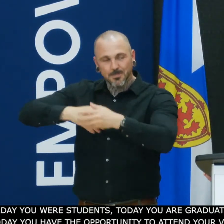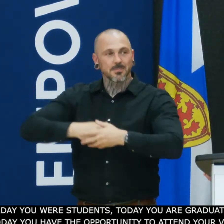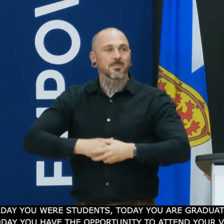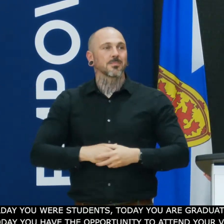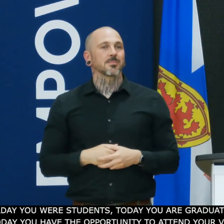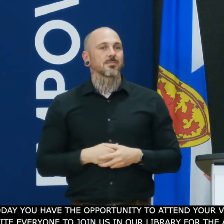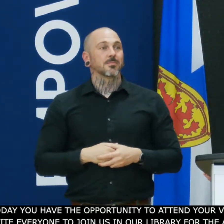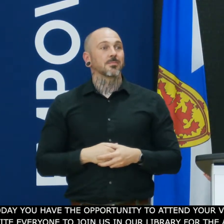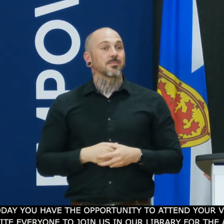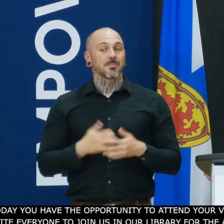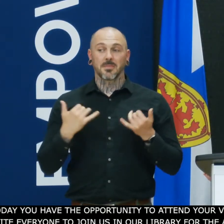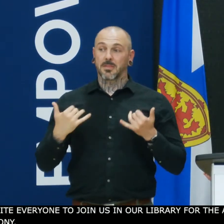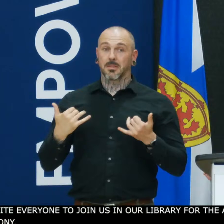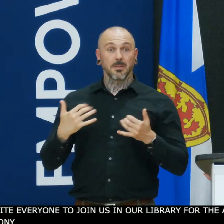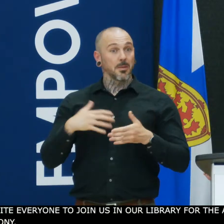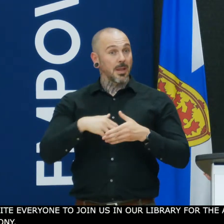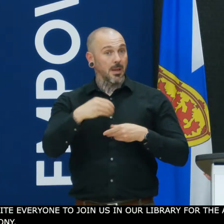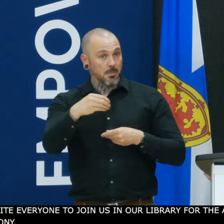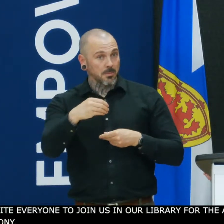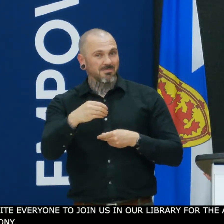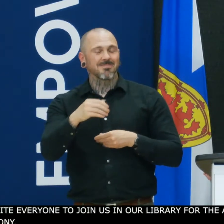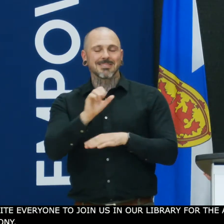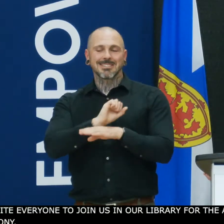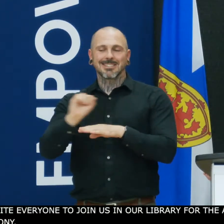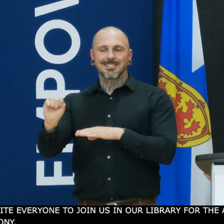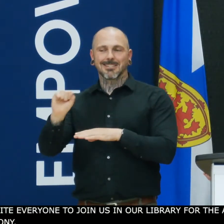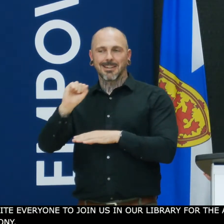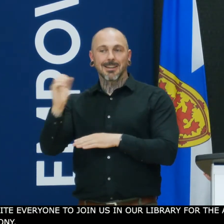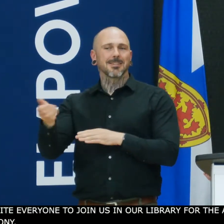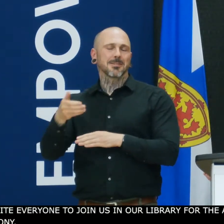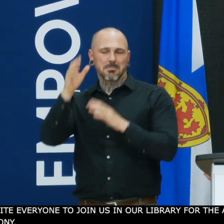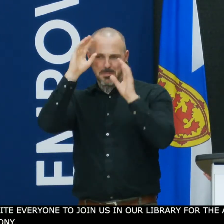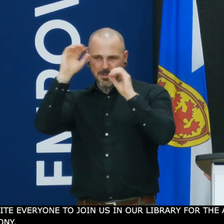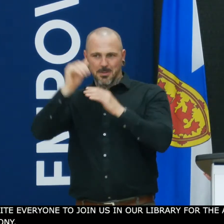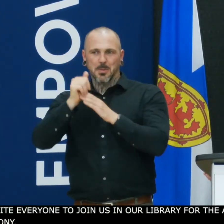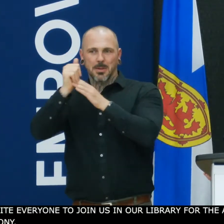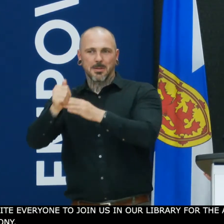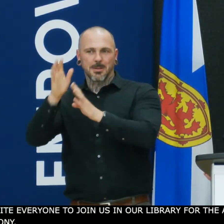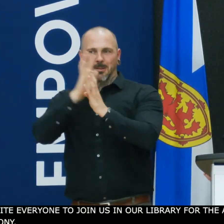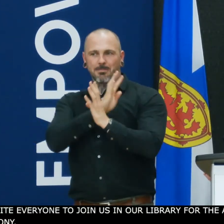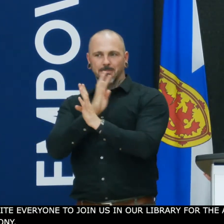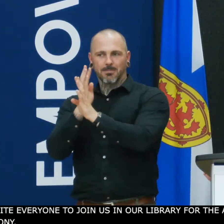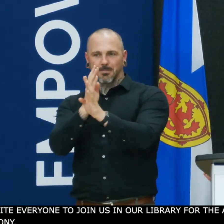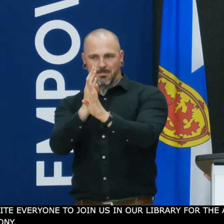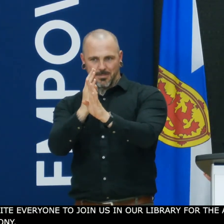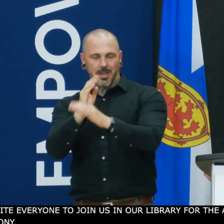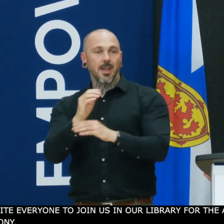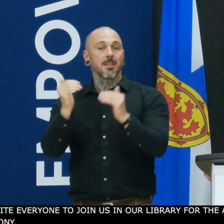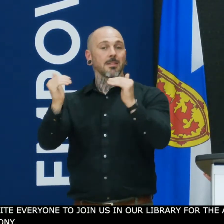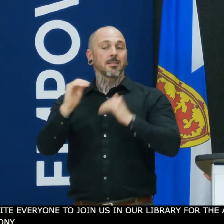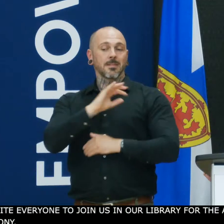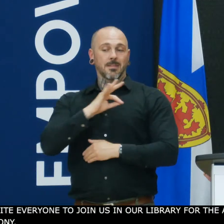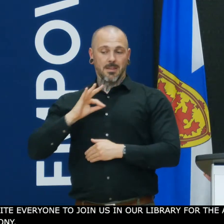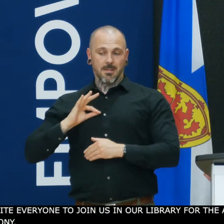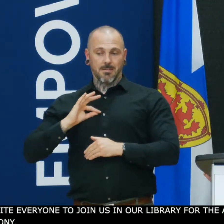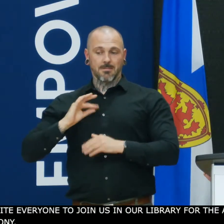During the recessional, the stage guests, led by our president, followed by staff and then graduates, will leave the